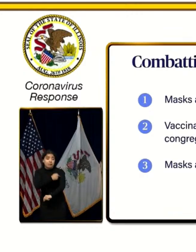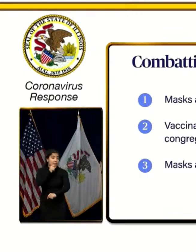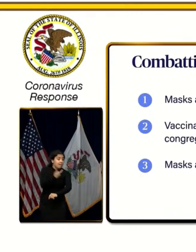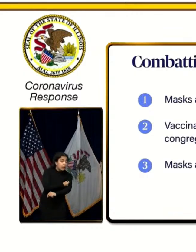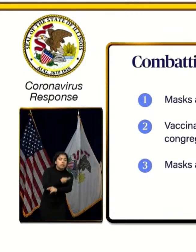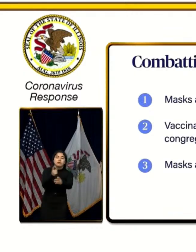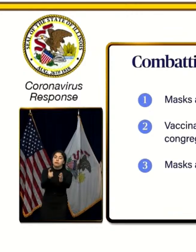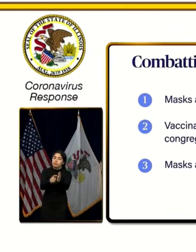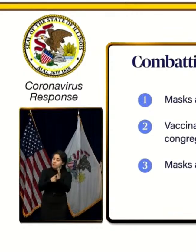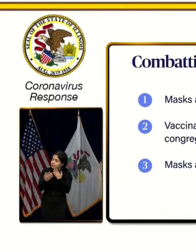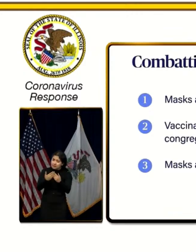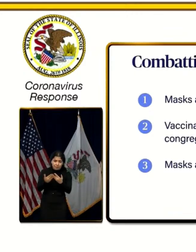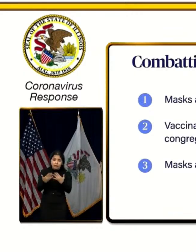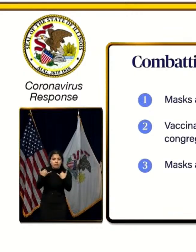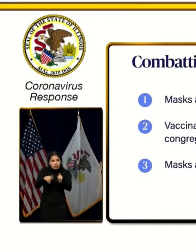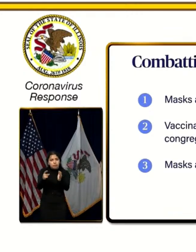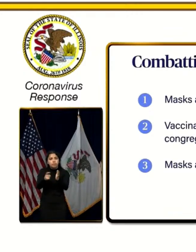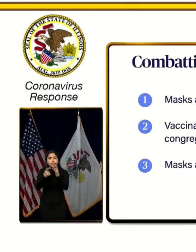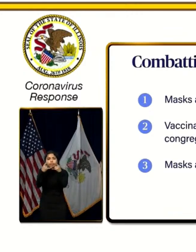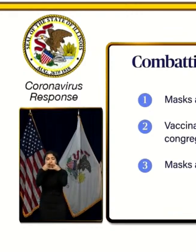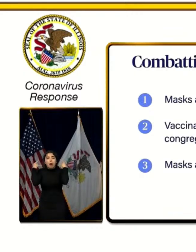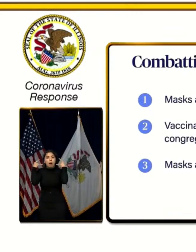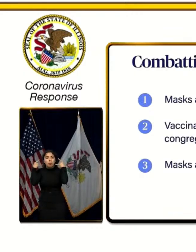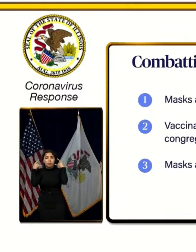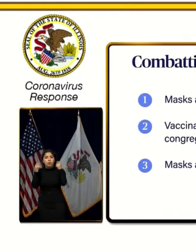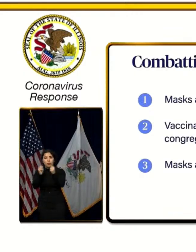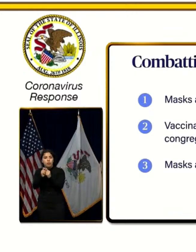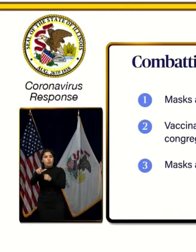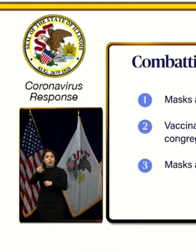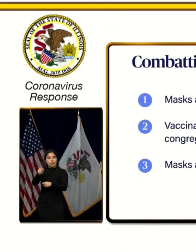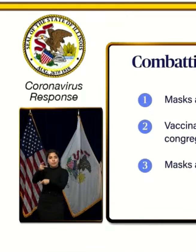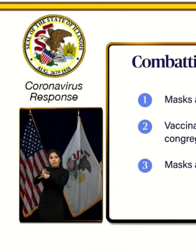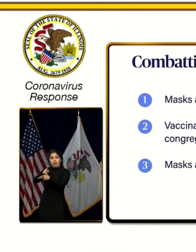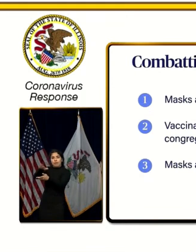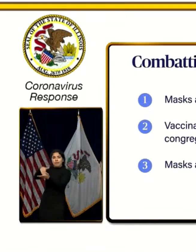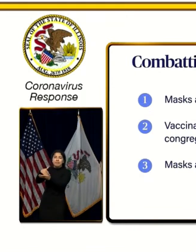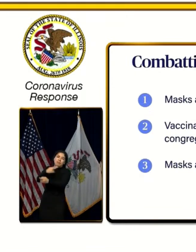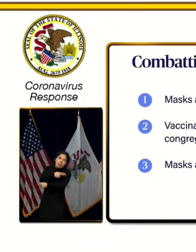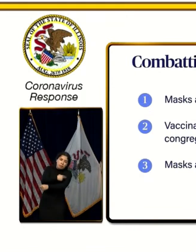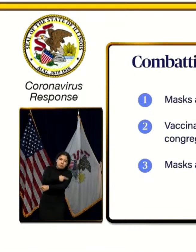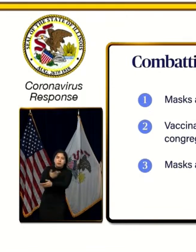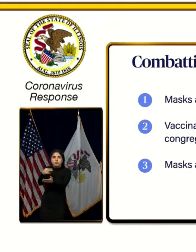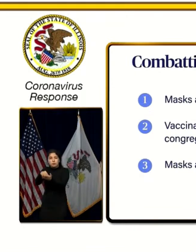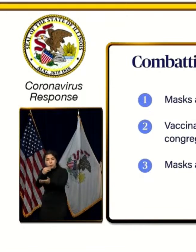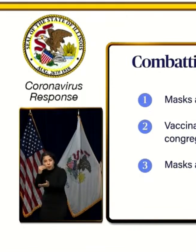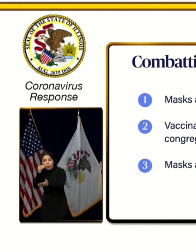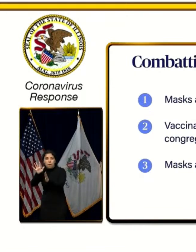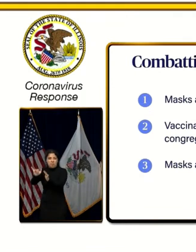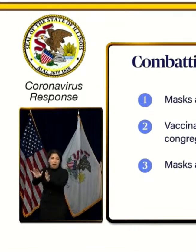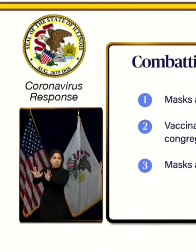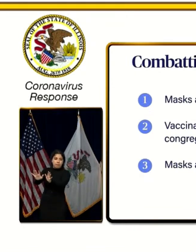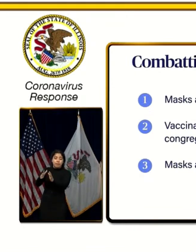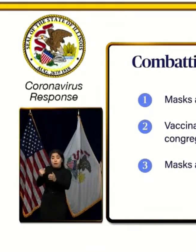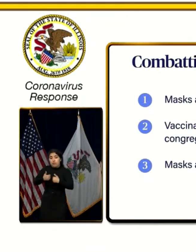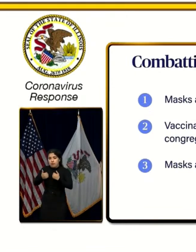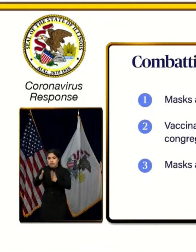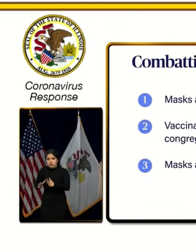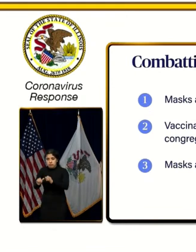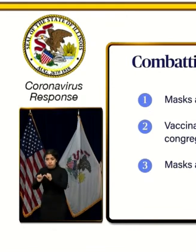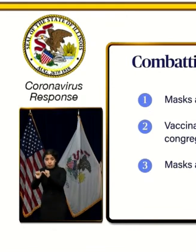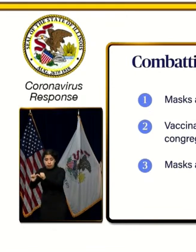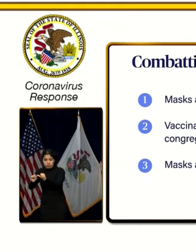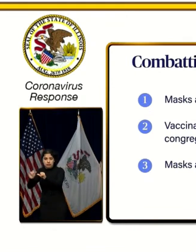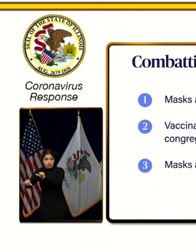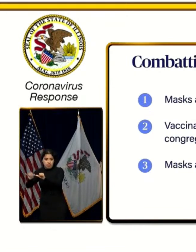must wear a mask when in a facility with long-term care patients and residents. This is already